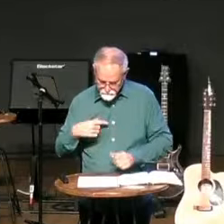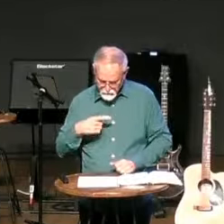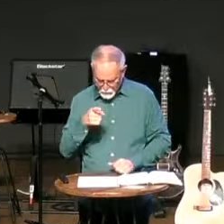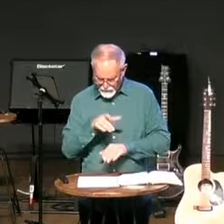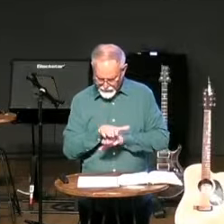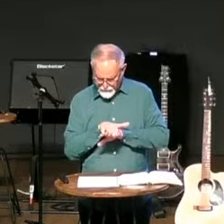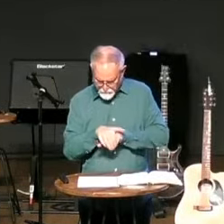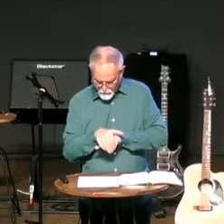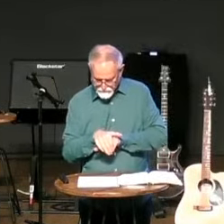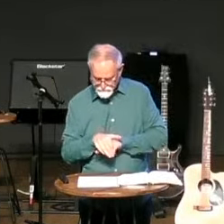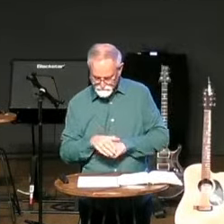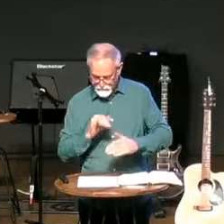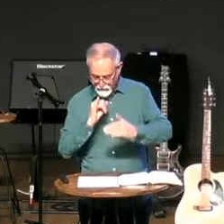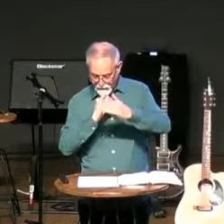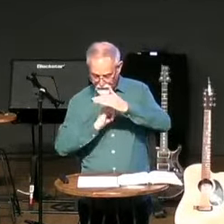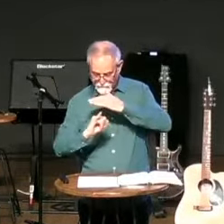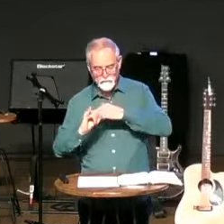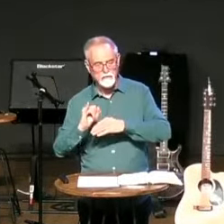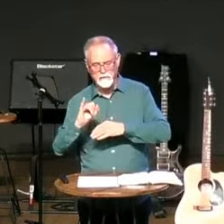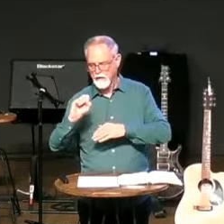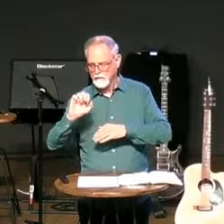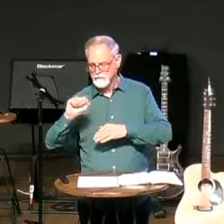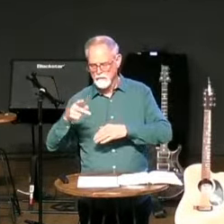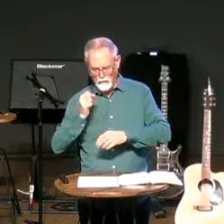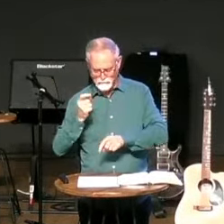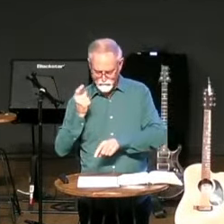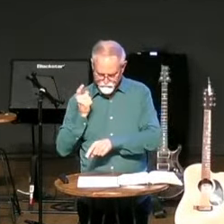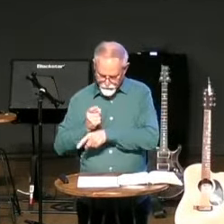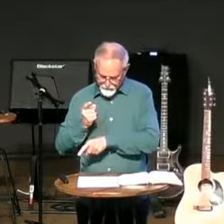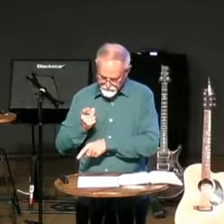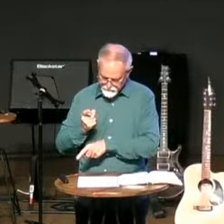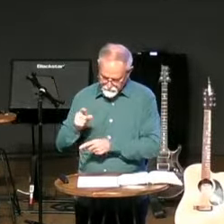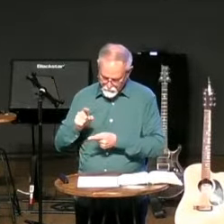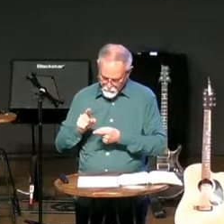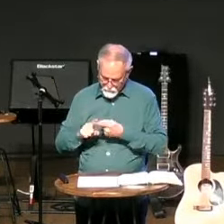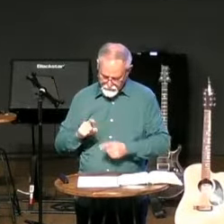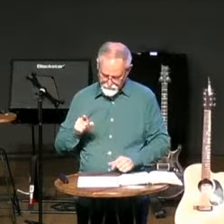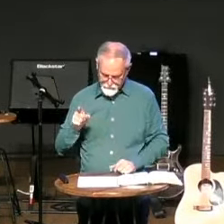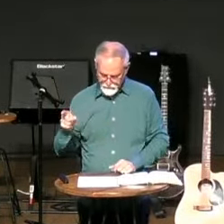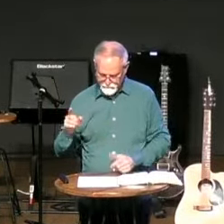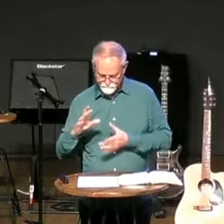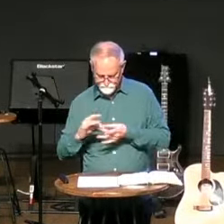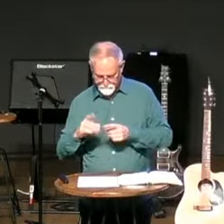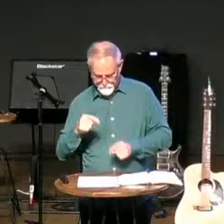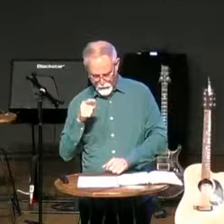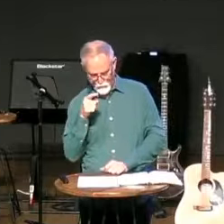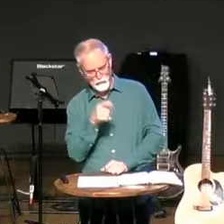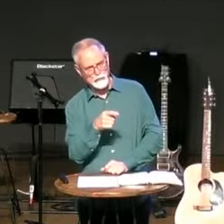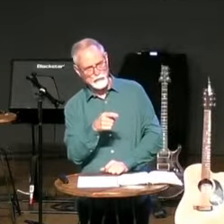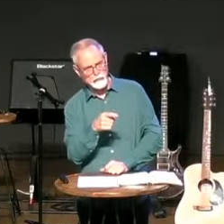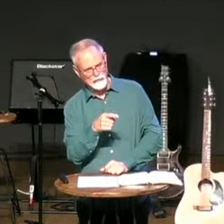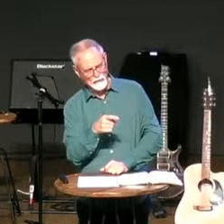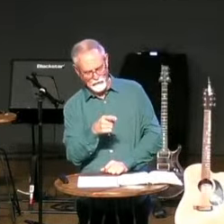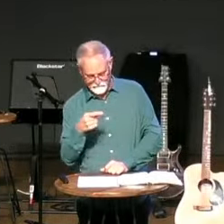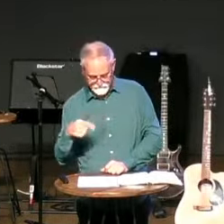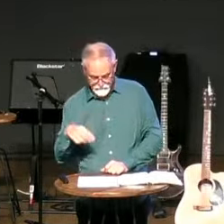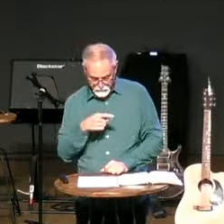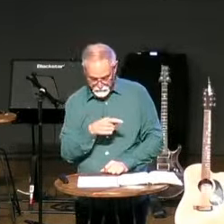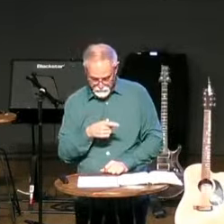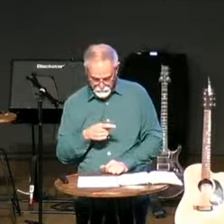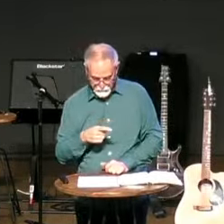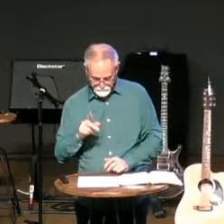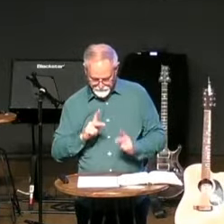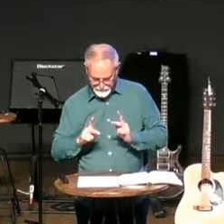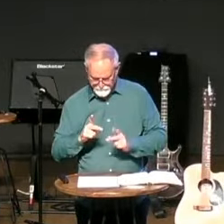you. Oh, I'm sorry. I actually had misquoted that. But again, "You are hypocrites." Isaiah